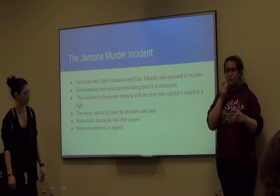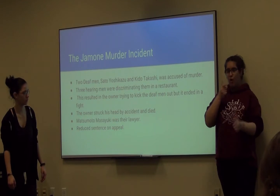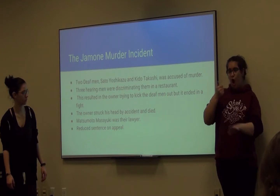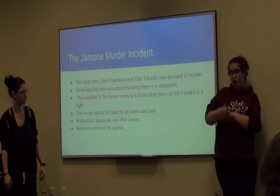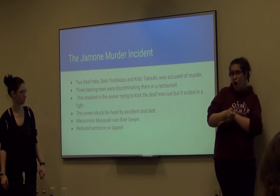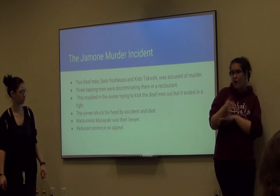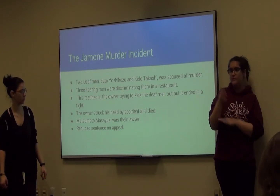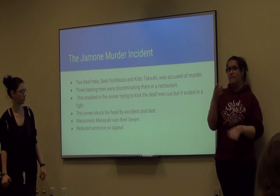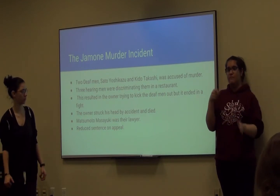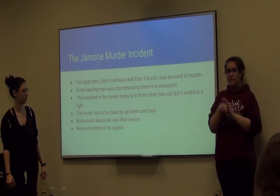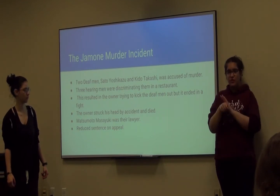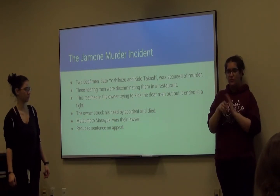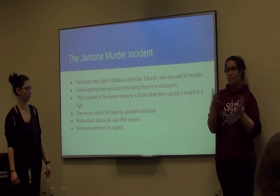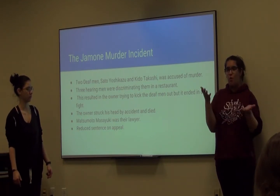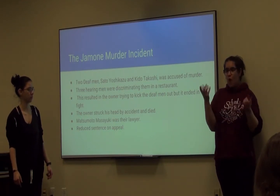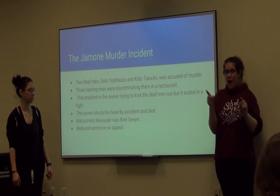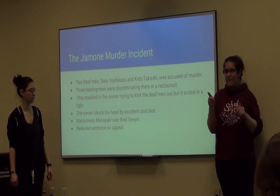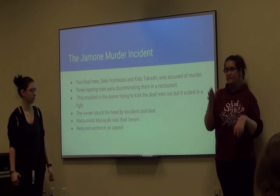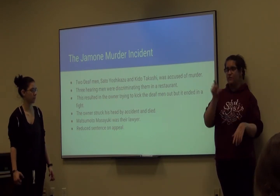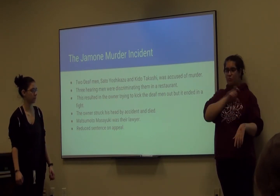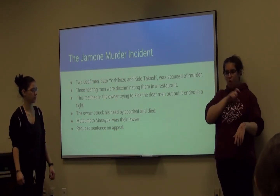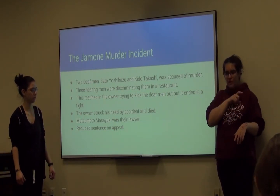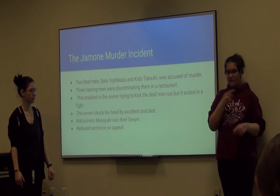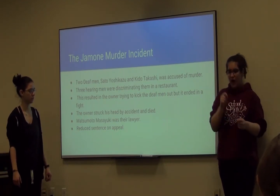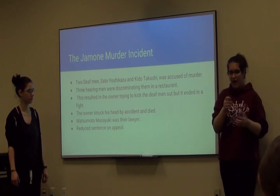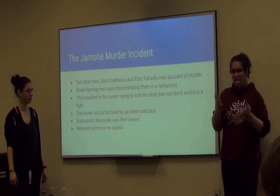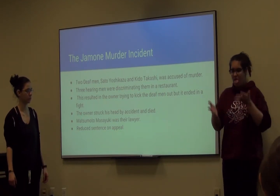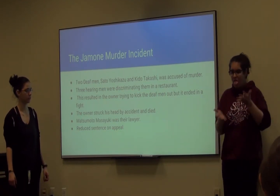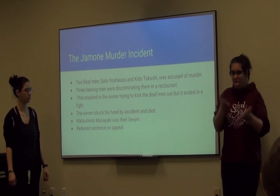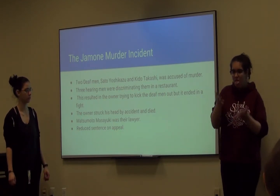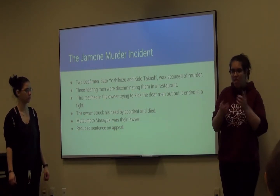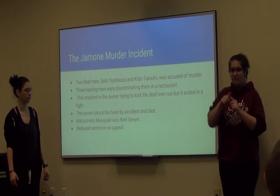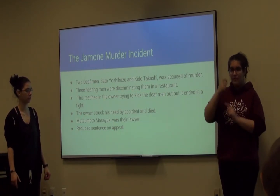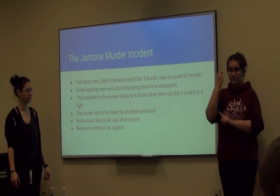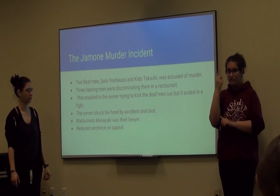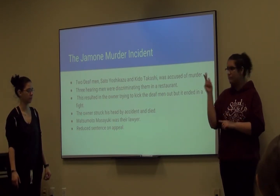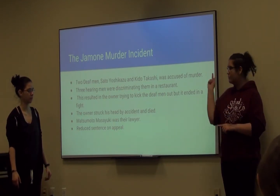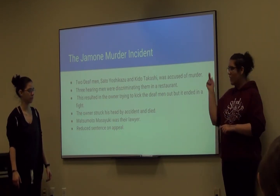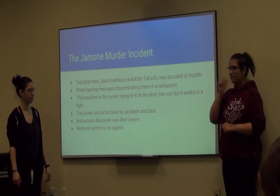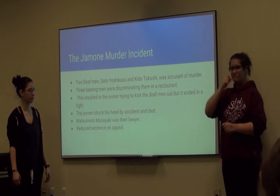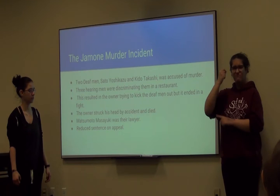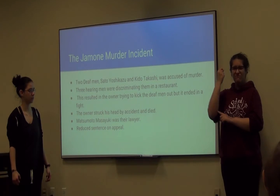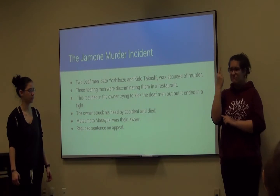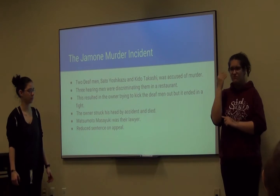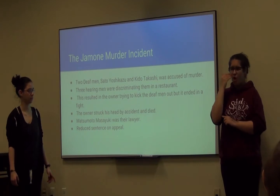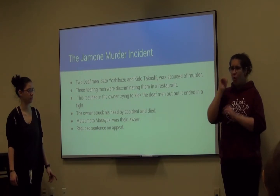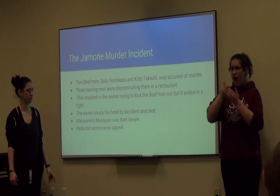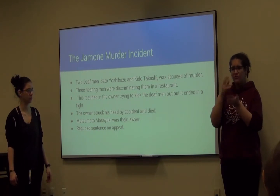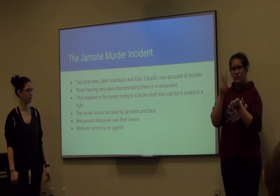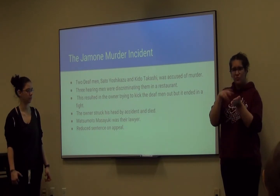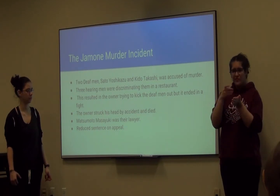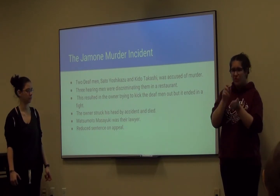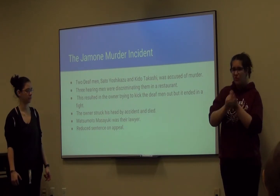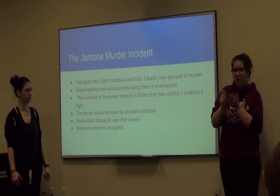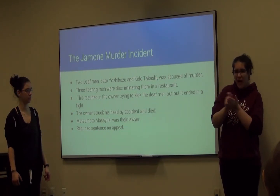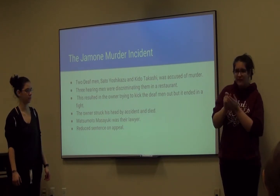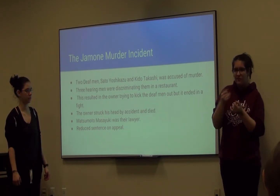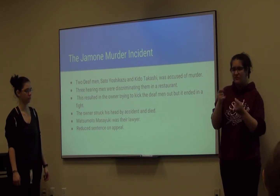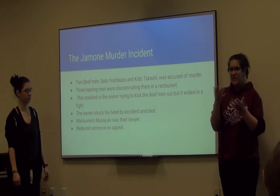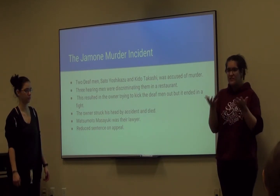And both of the people who were accused of murder, what ended up happening is the police were trying to talk with them, but because they didn't understand and they didn't know how to read